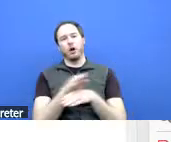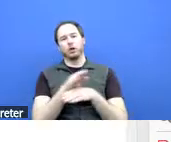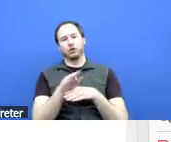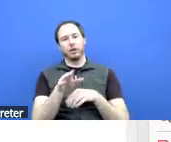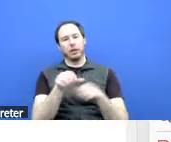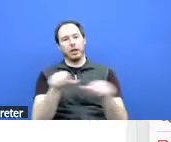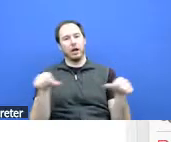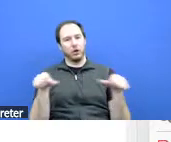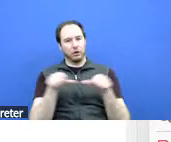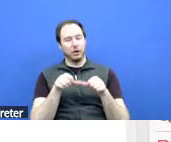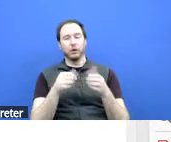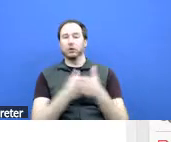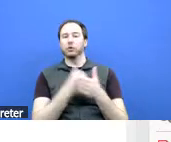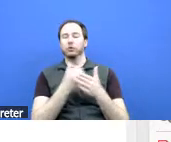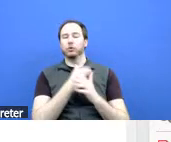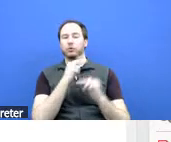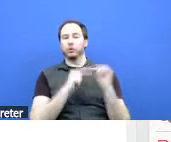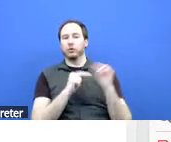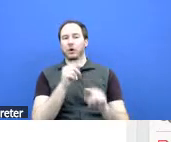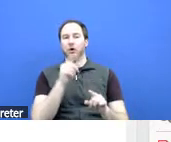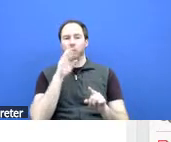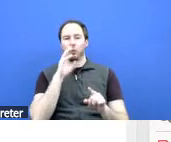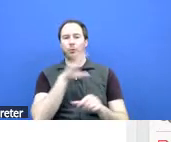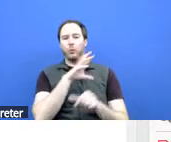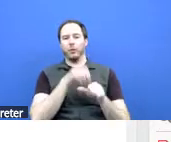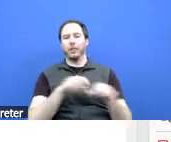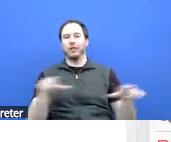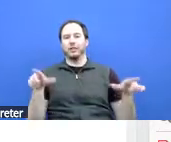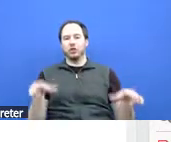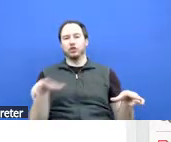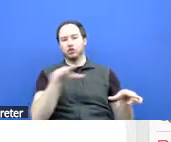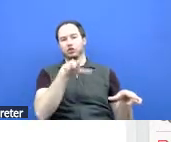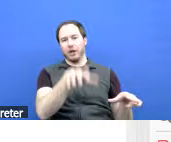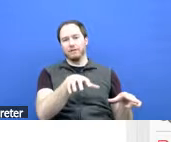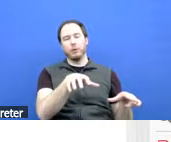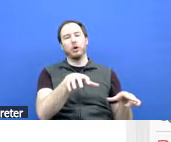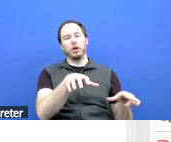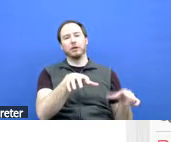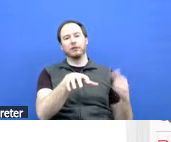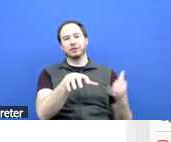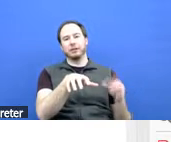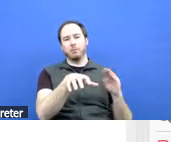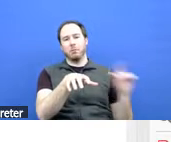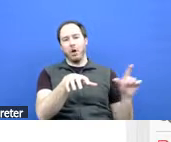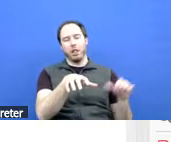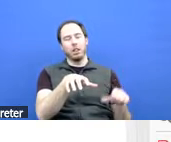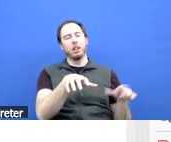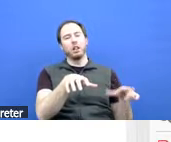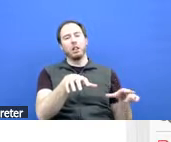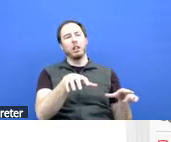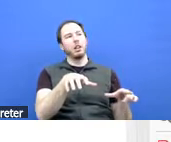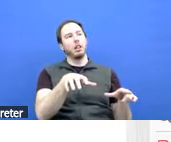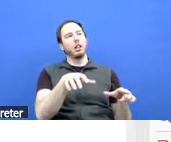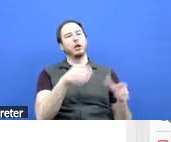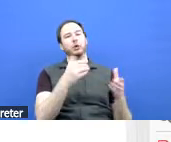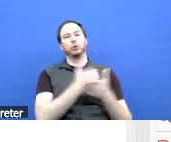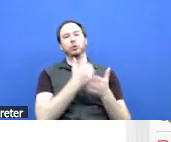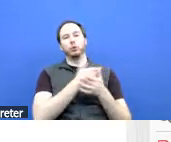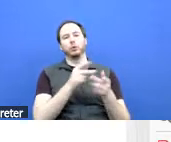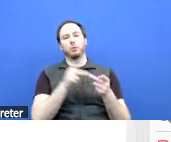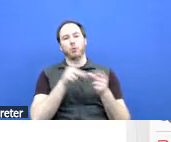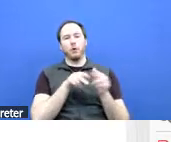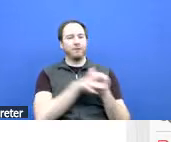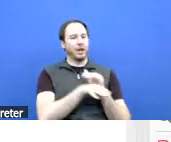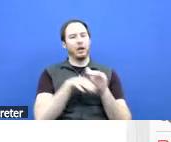new construction will be within the general footprint of the existing mall. New points of entry will be